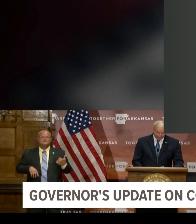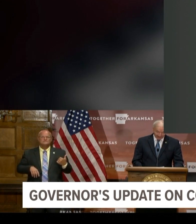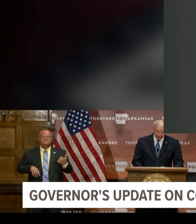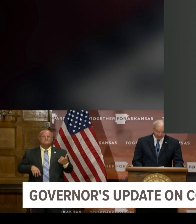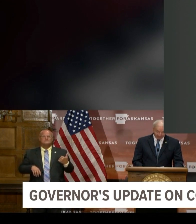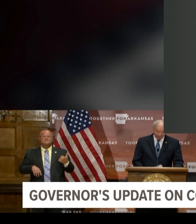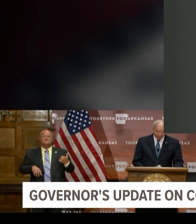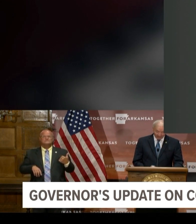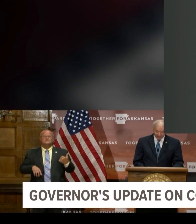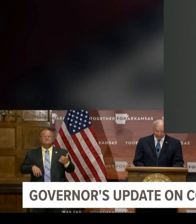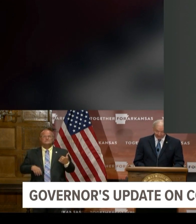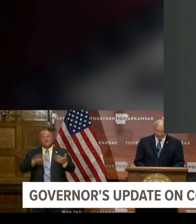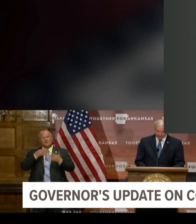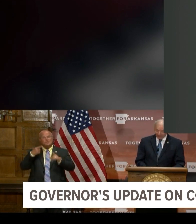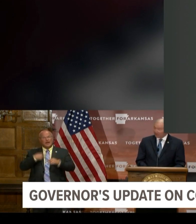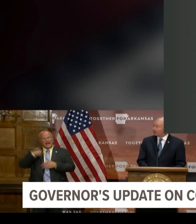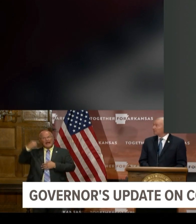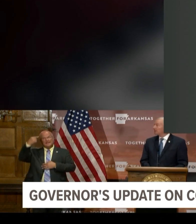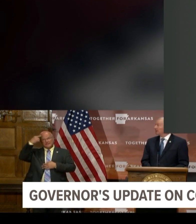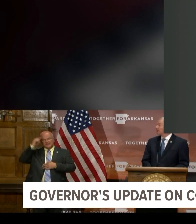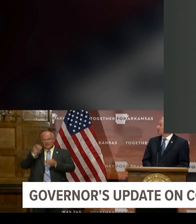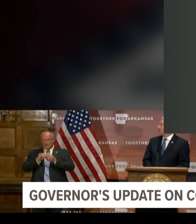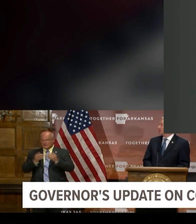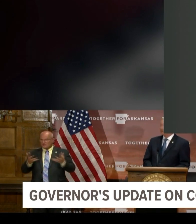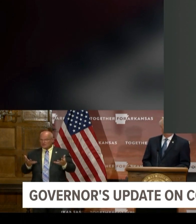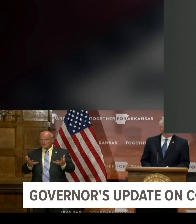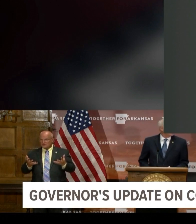That's a good point, actually, and I think our number here,